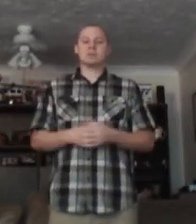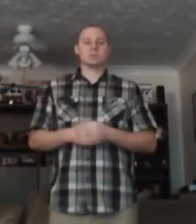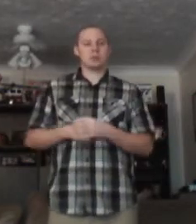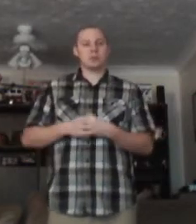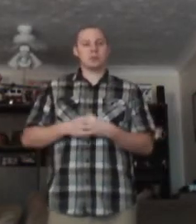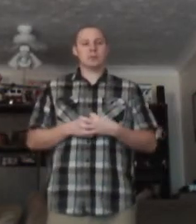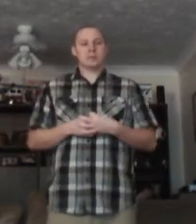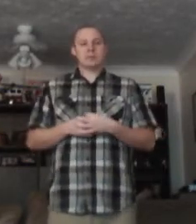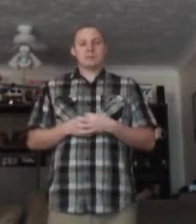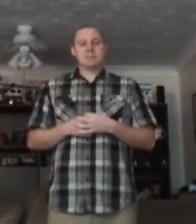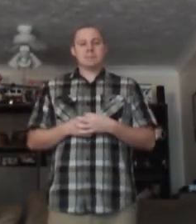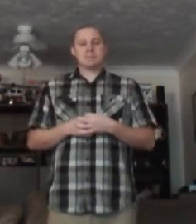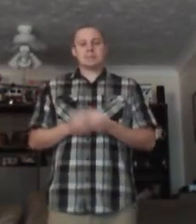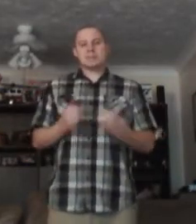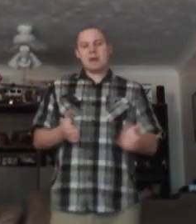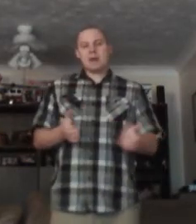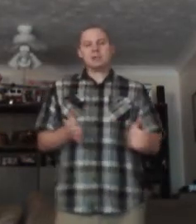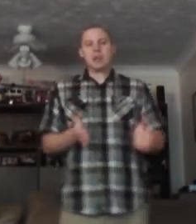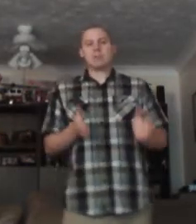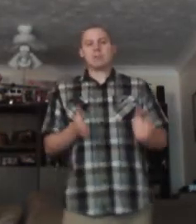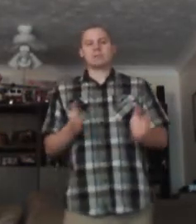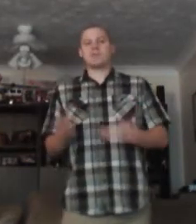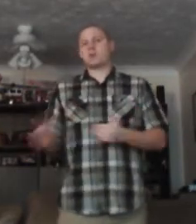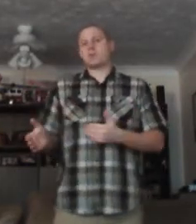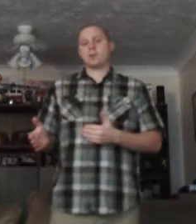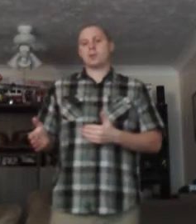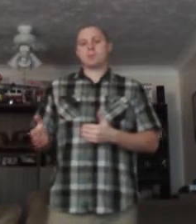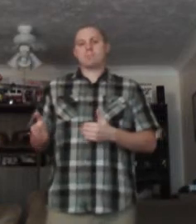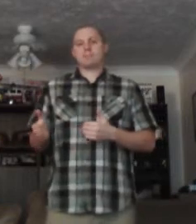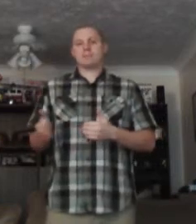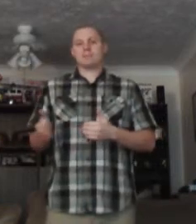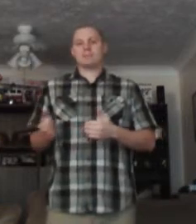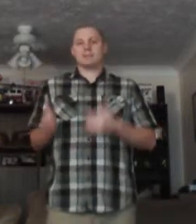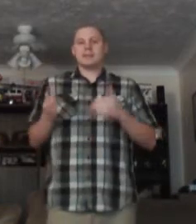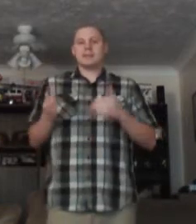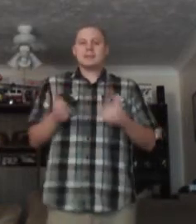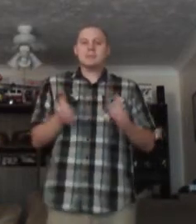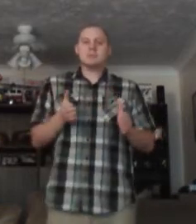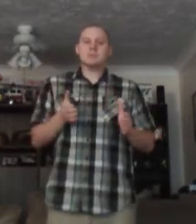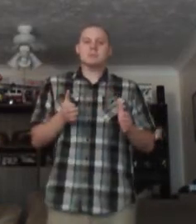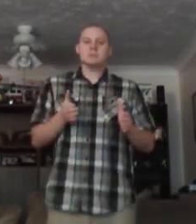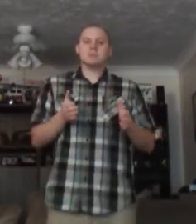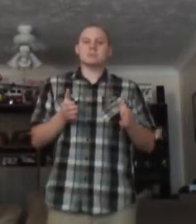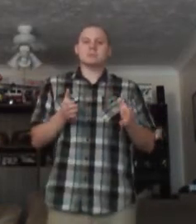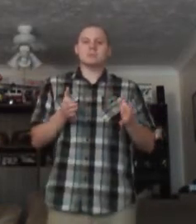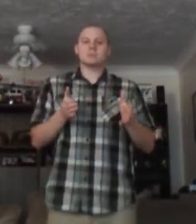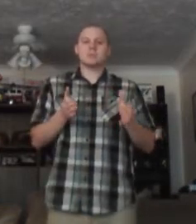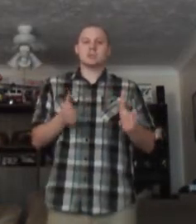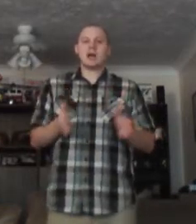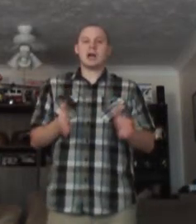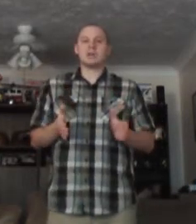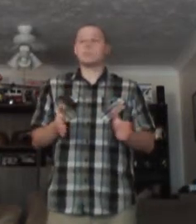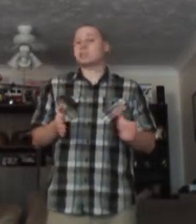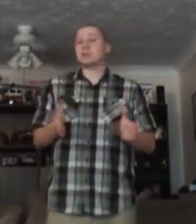with you. This is now a job for the fire department. Let them do their job in which they are trained